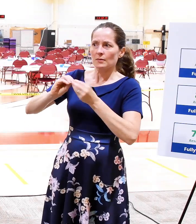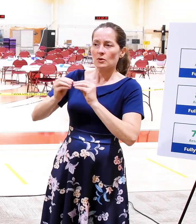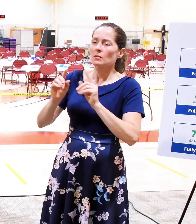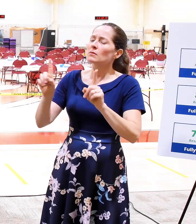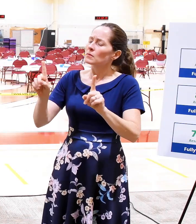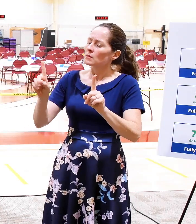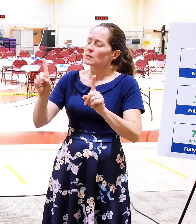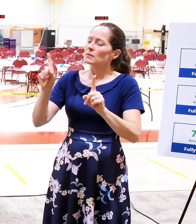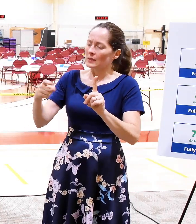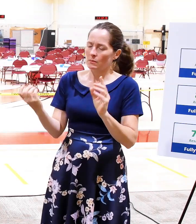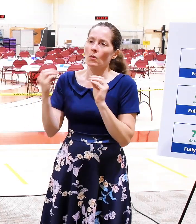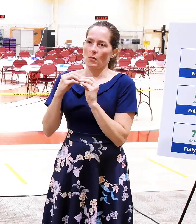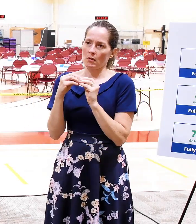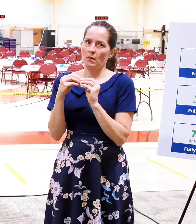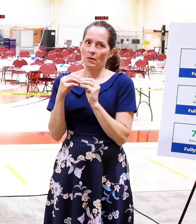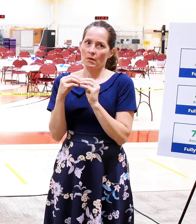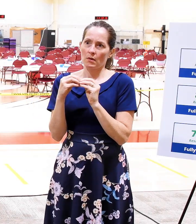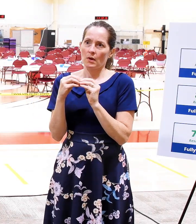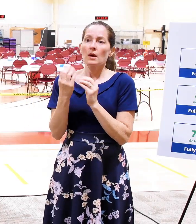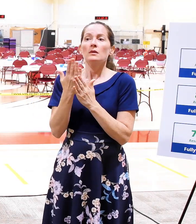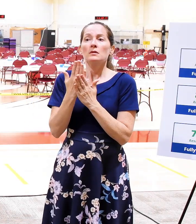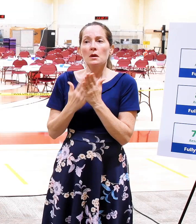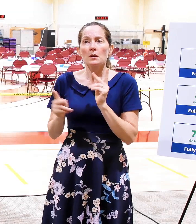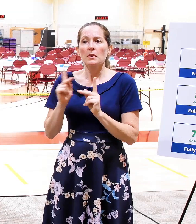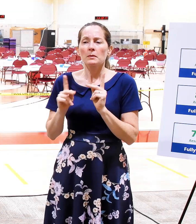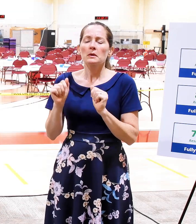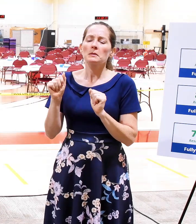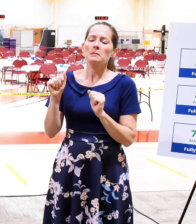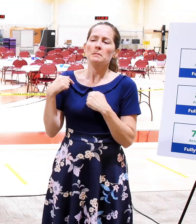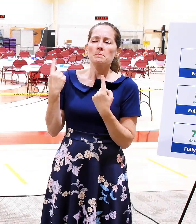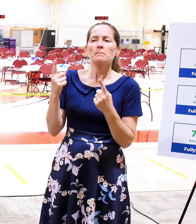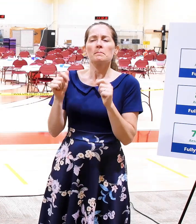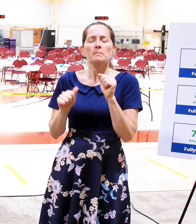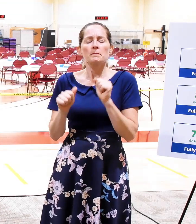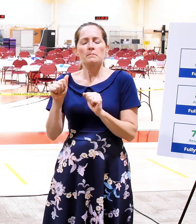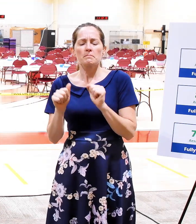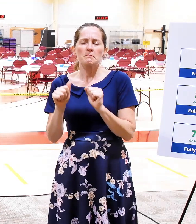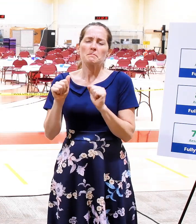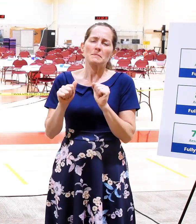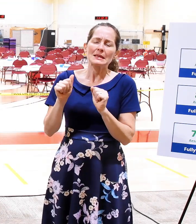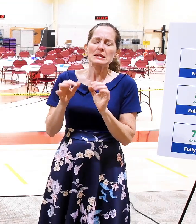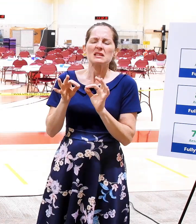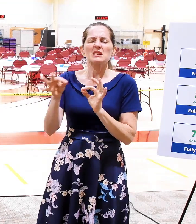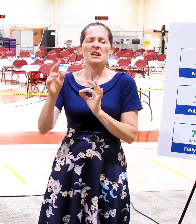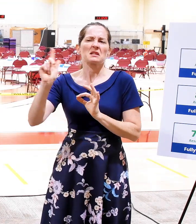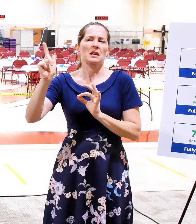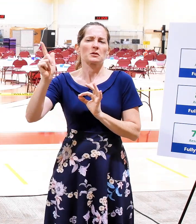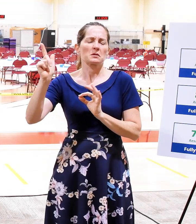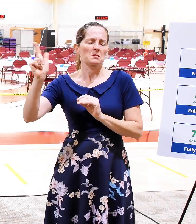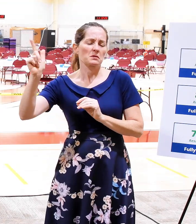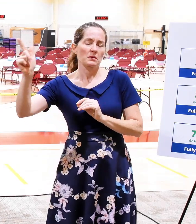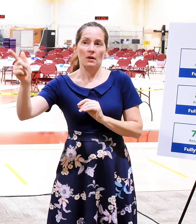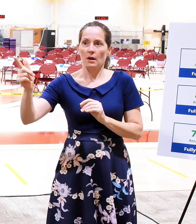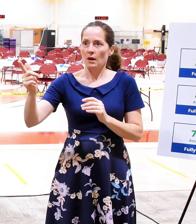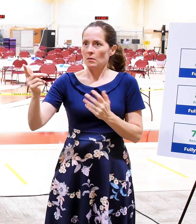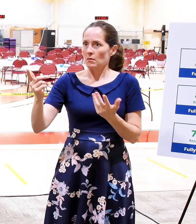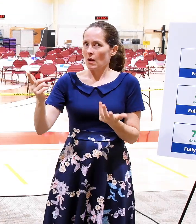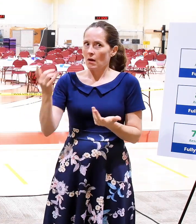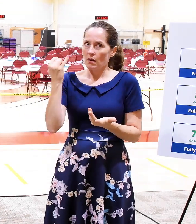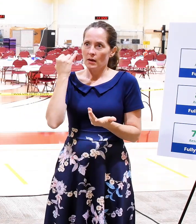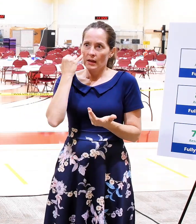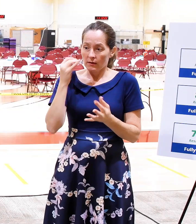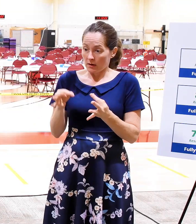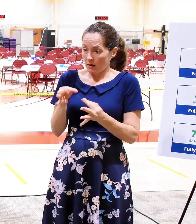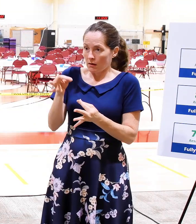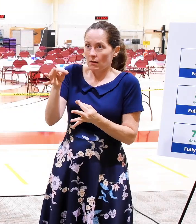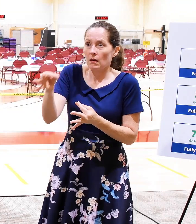vaccinated, now is the time. Delaying vaccination will only increase the risk of becoming ill, increase time away from